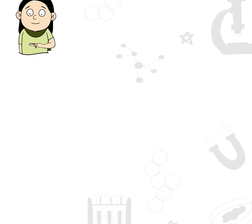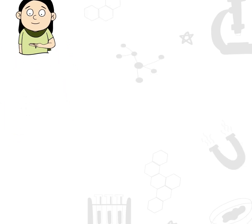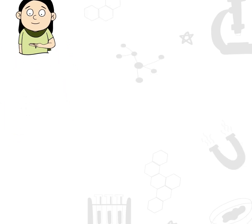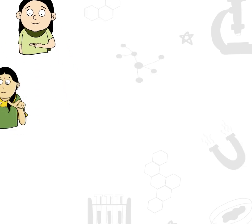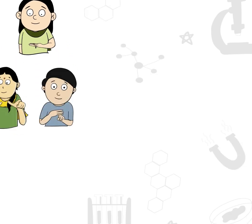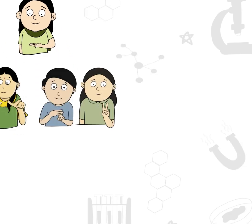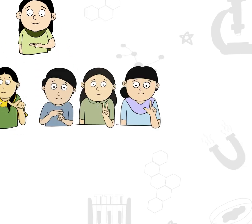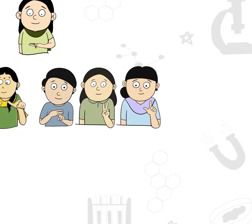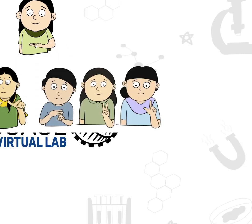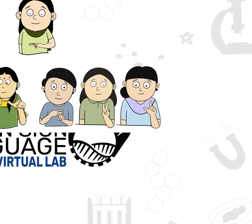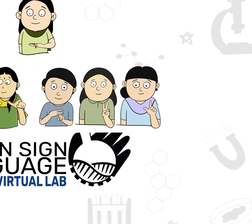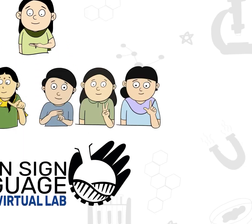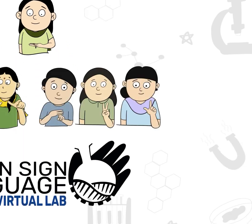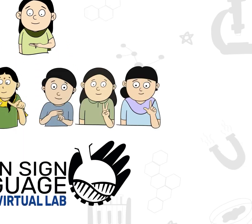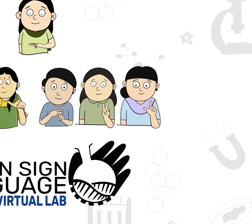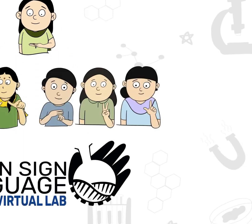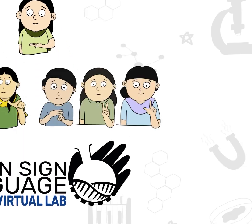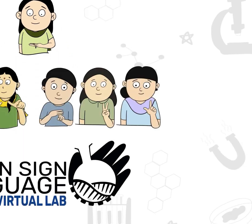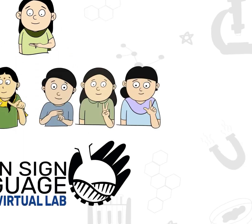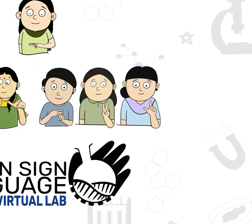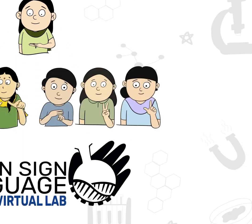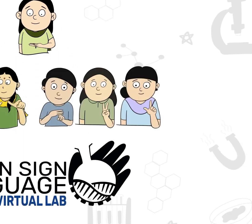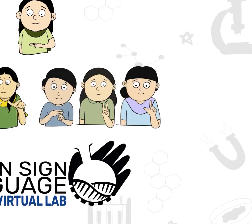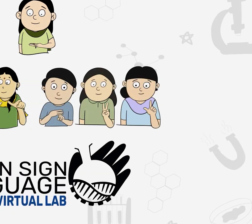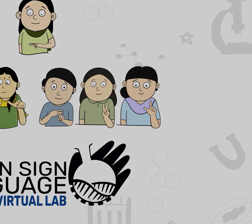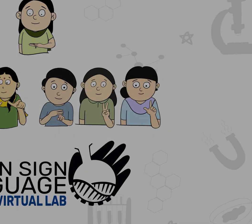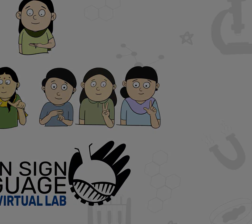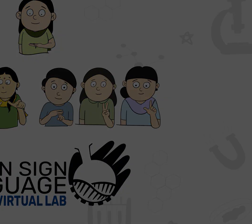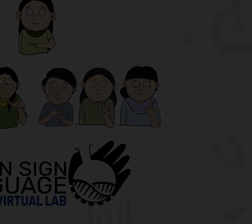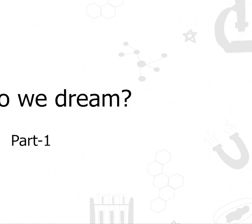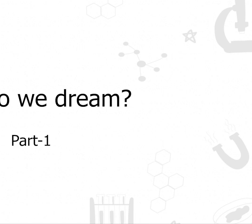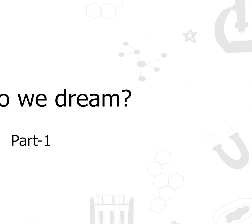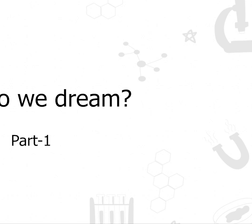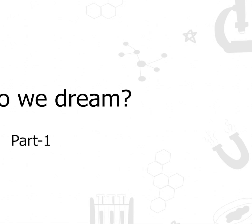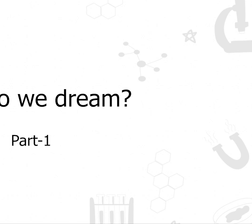Welcome to ISL Enabled Virtual Lab of CSIR.